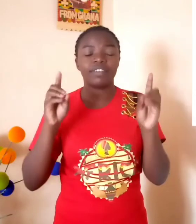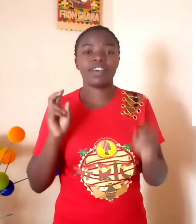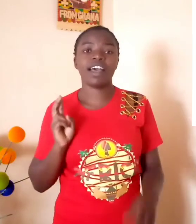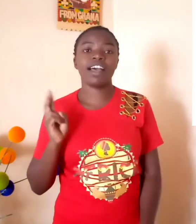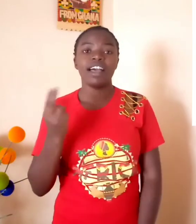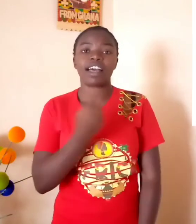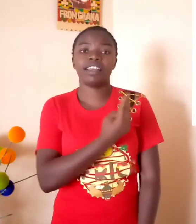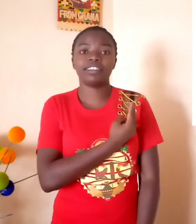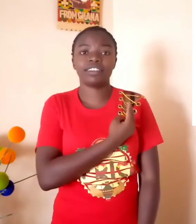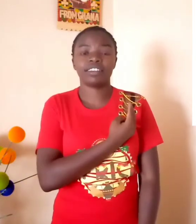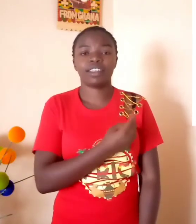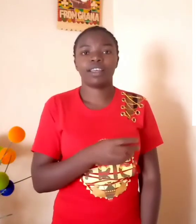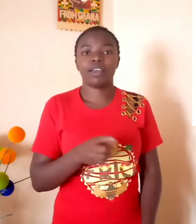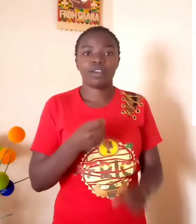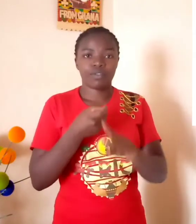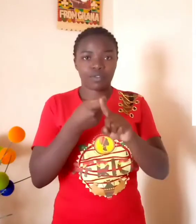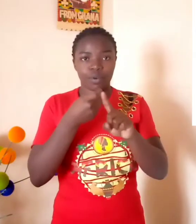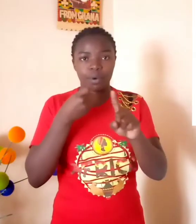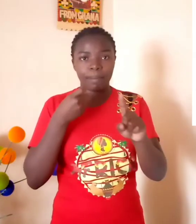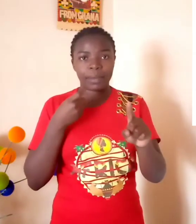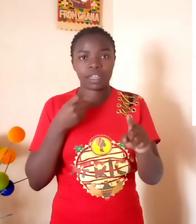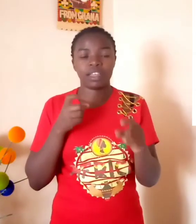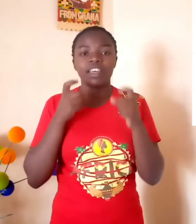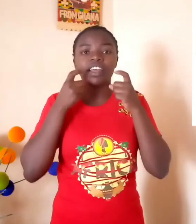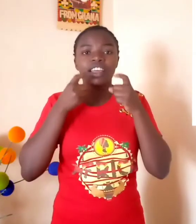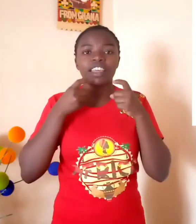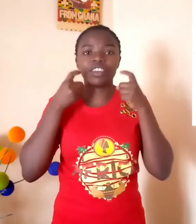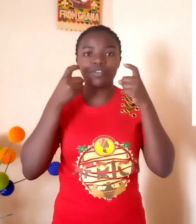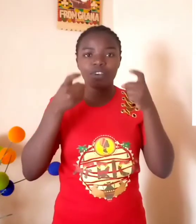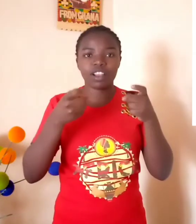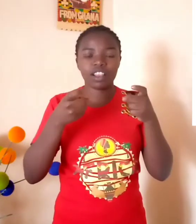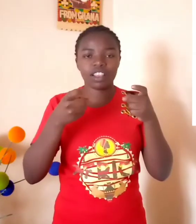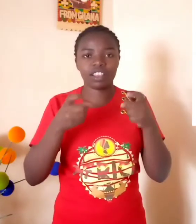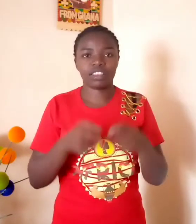deliver us from evil,